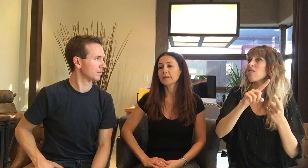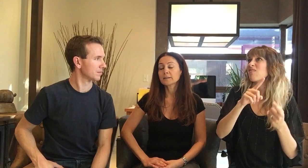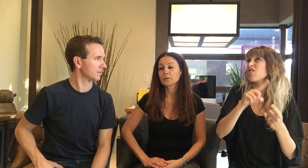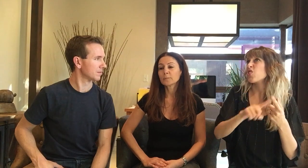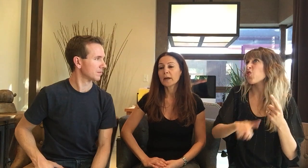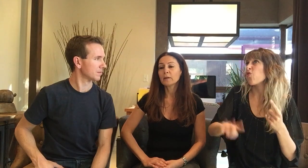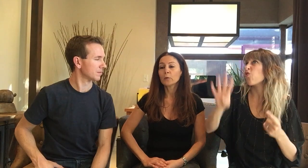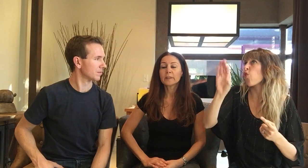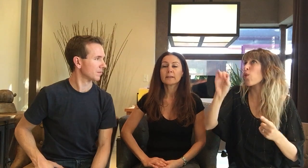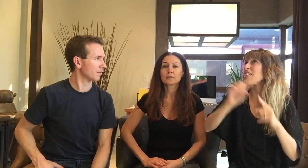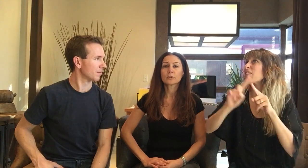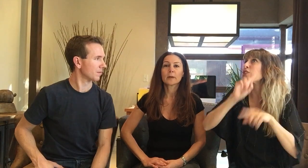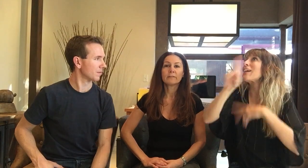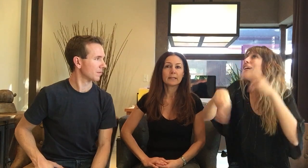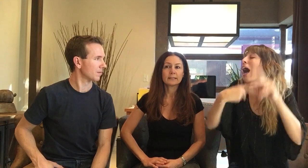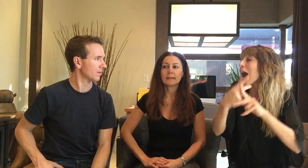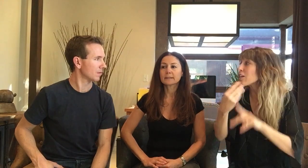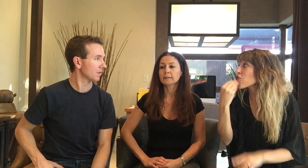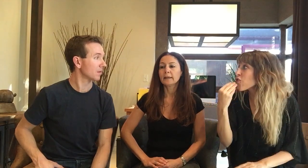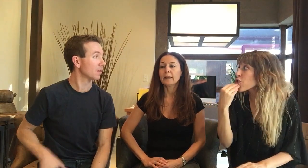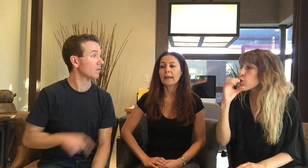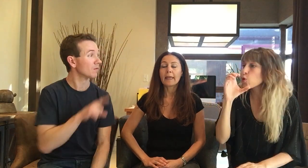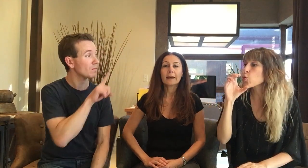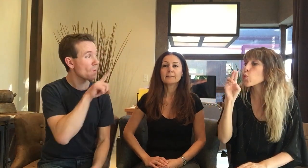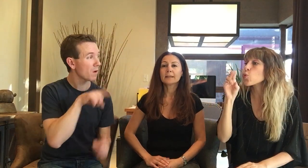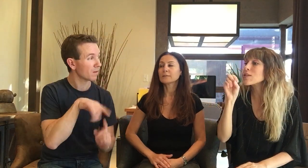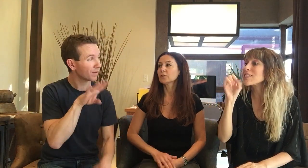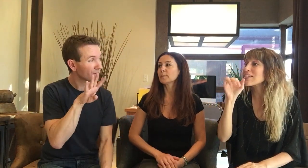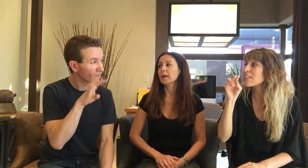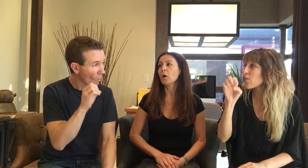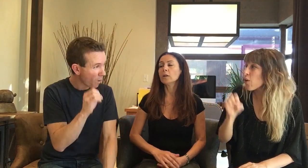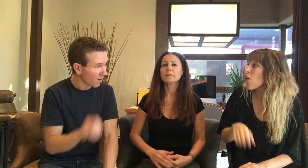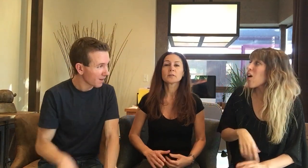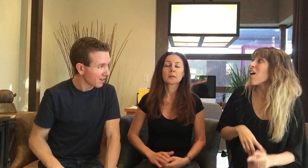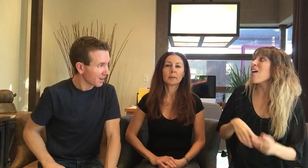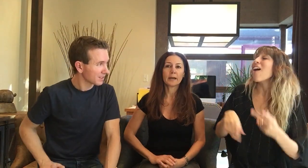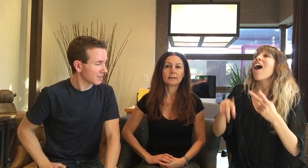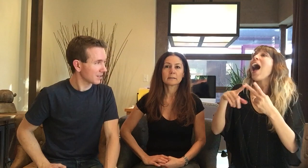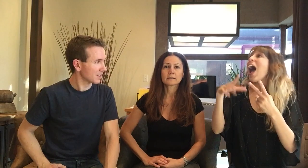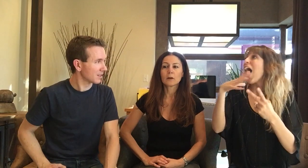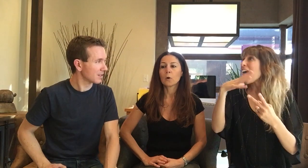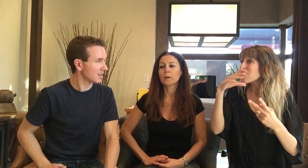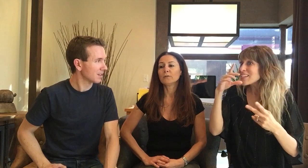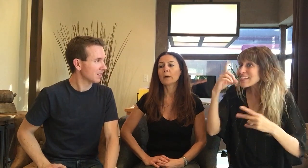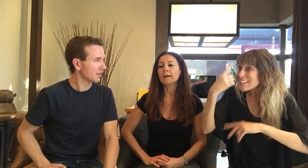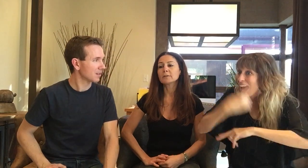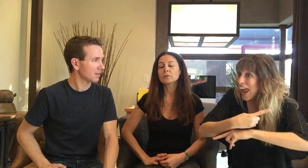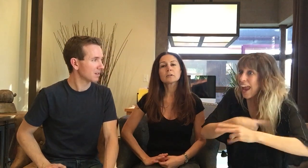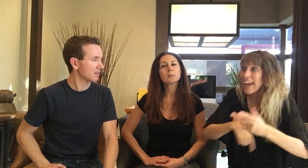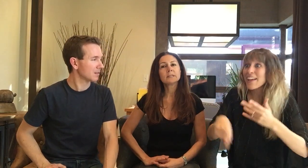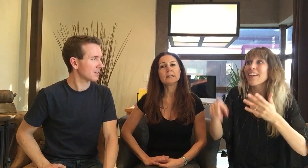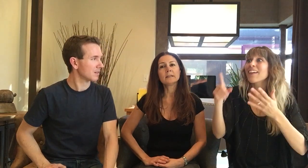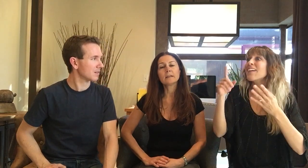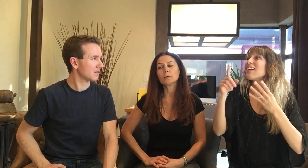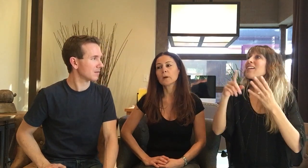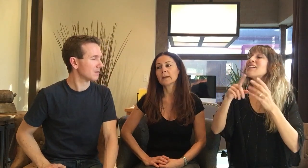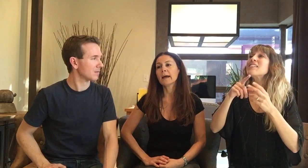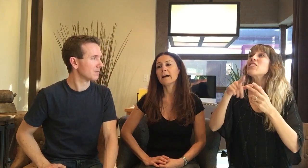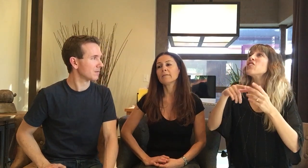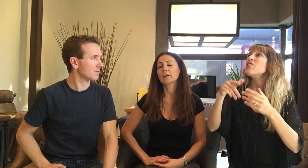they can search by, or they can search by event date. And they can search by all of those combined. So if you have a certain cuisine that you want to have on